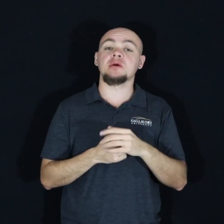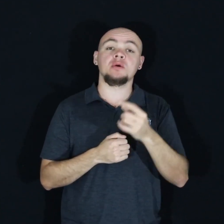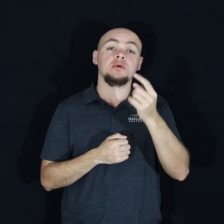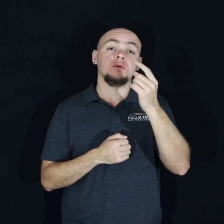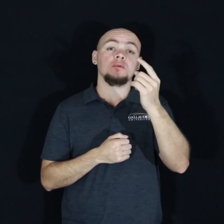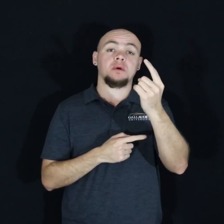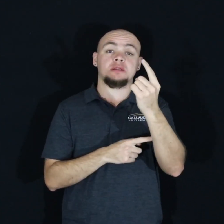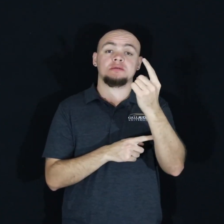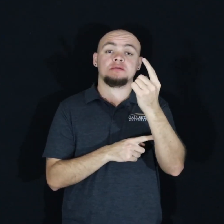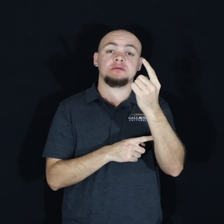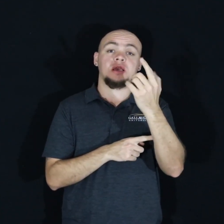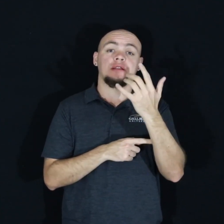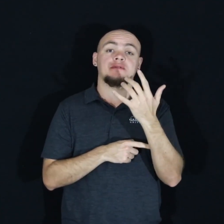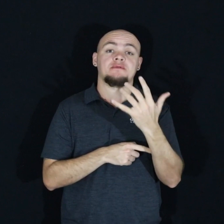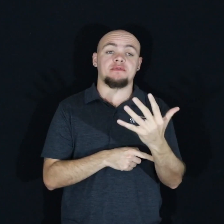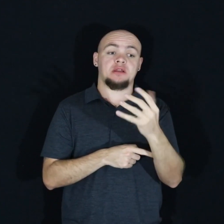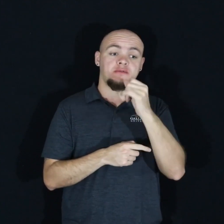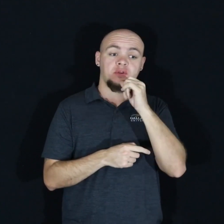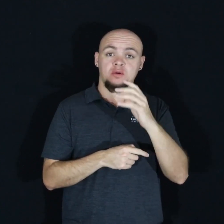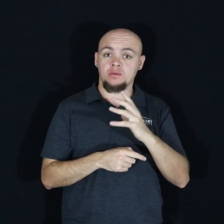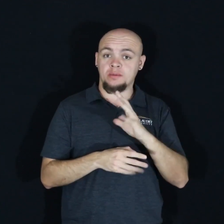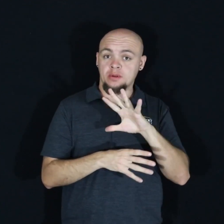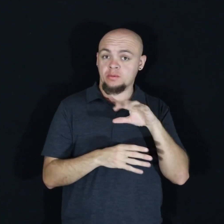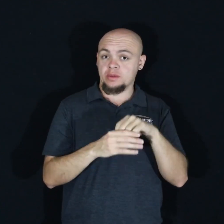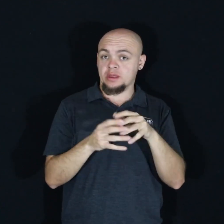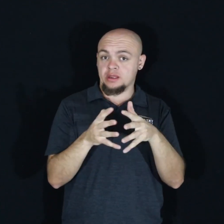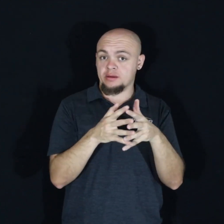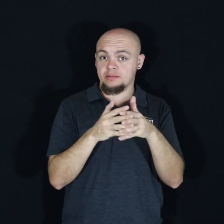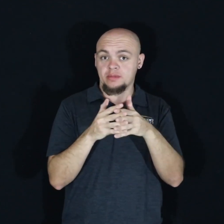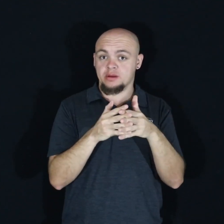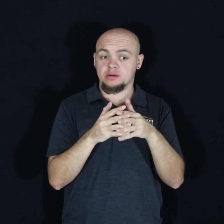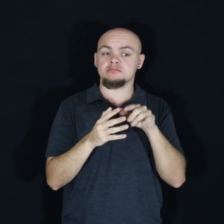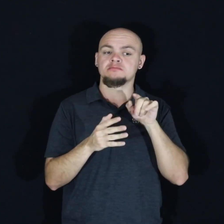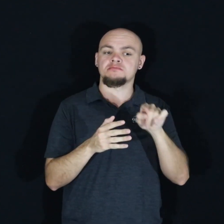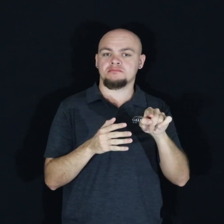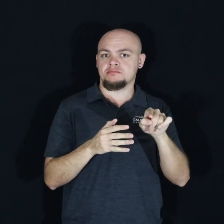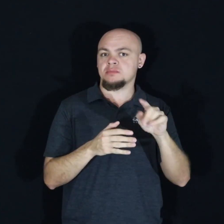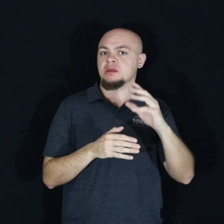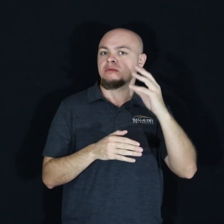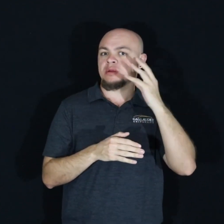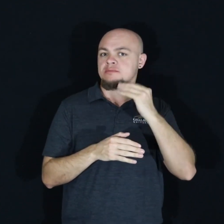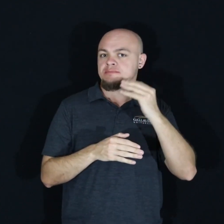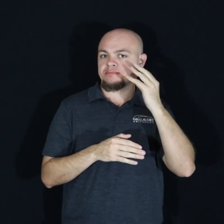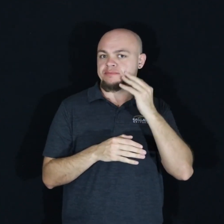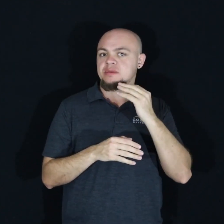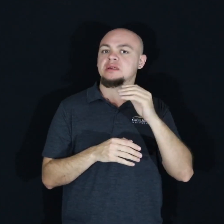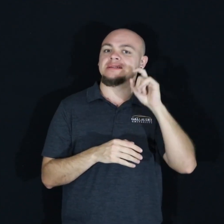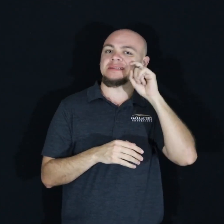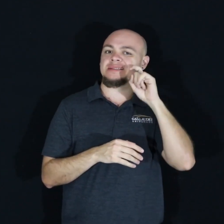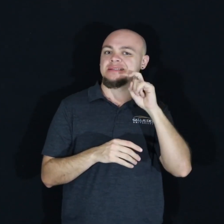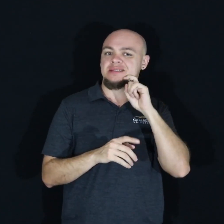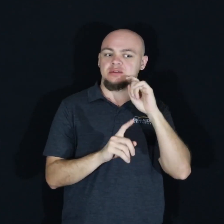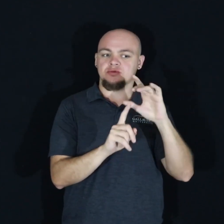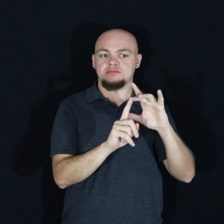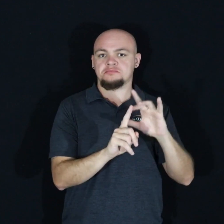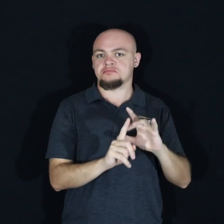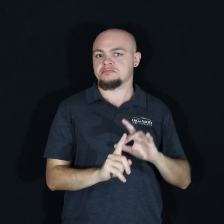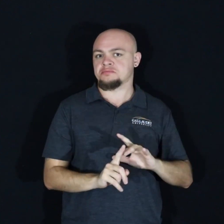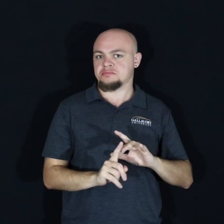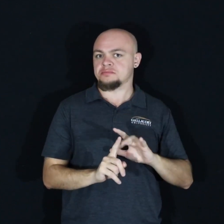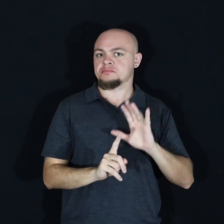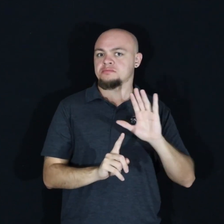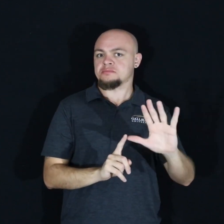5 women in America say that they have been sexually assaulted sometime in their life.